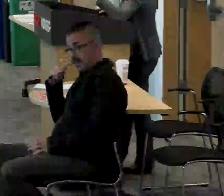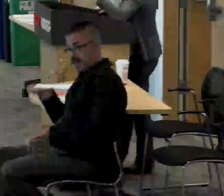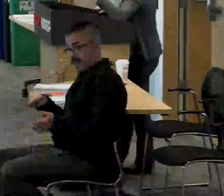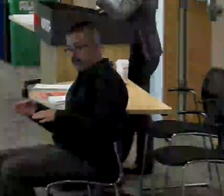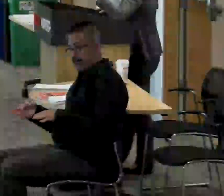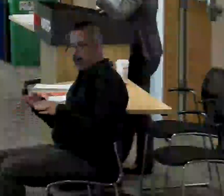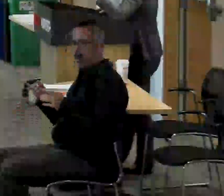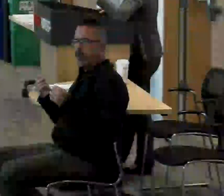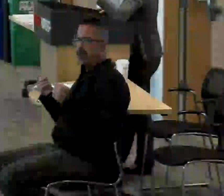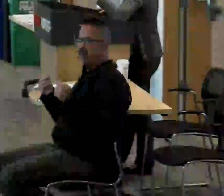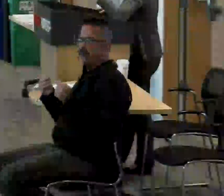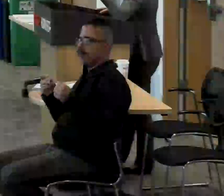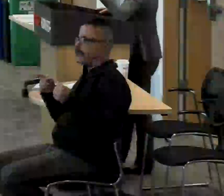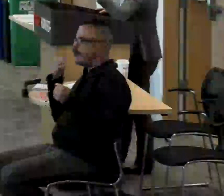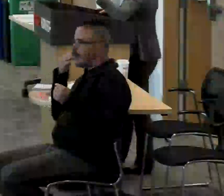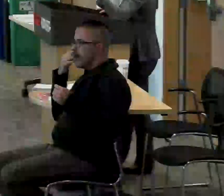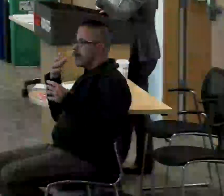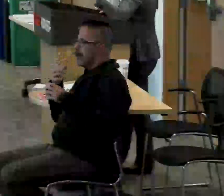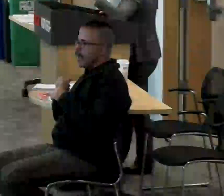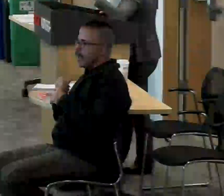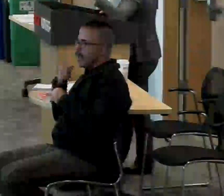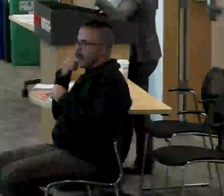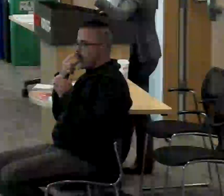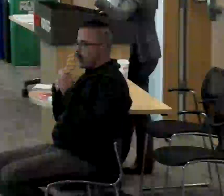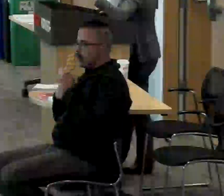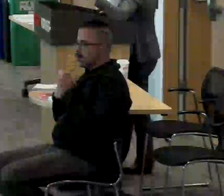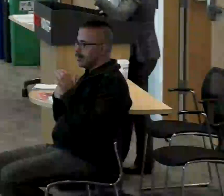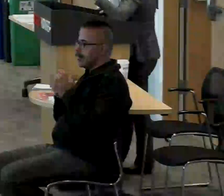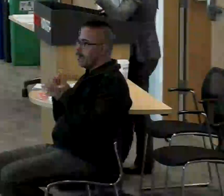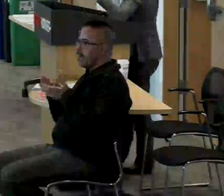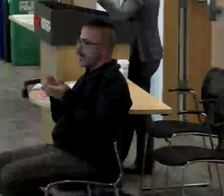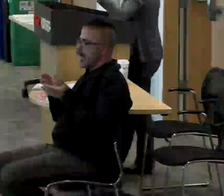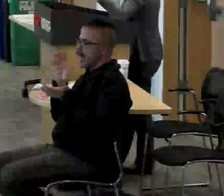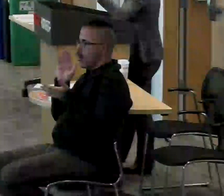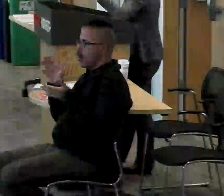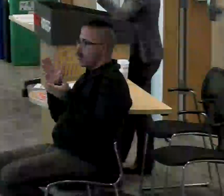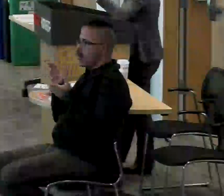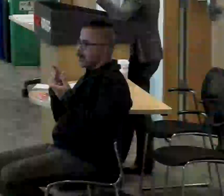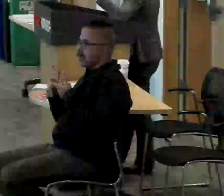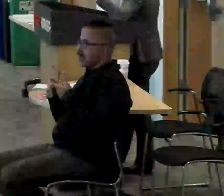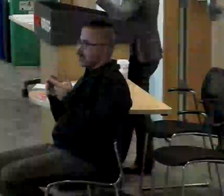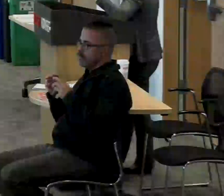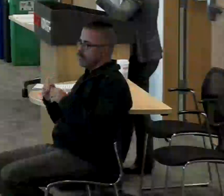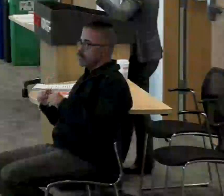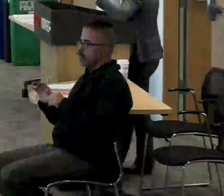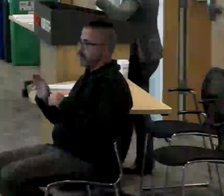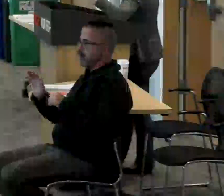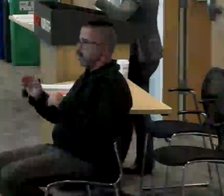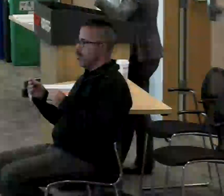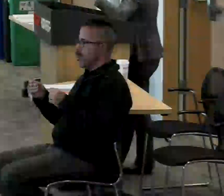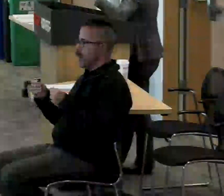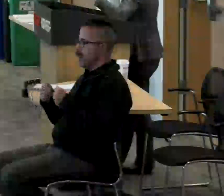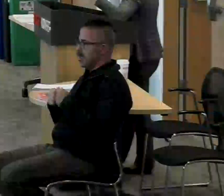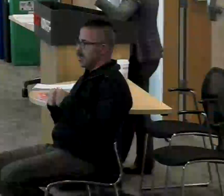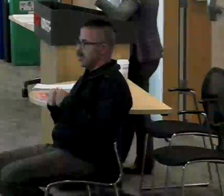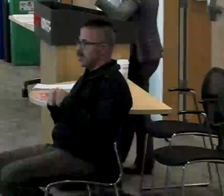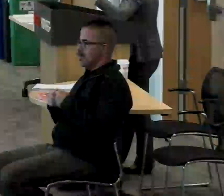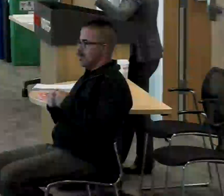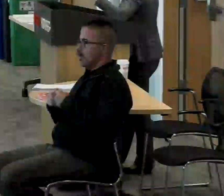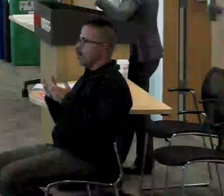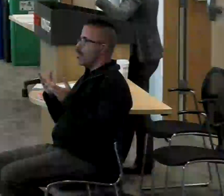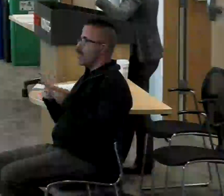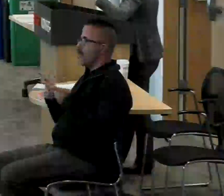you know, you get these notices, Medi-Cal would want to So that recover your reminds property, and what happens to your ABLE